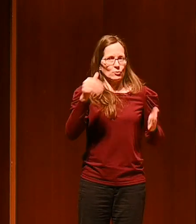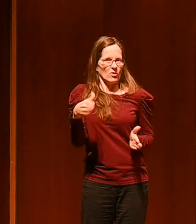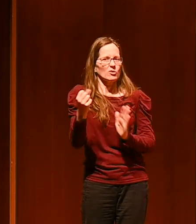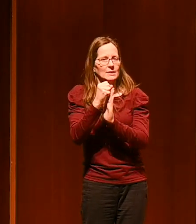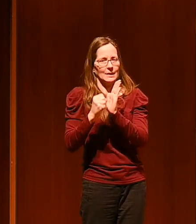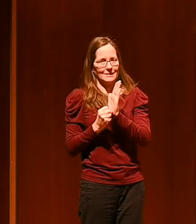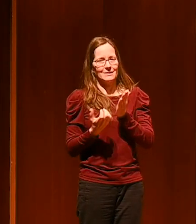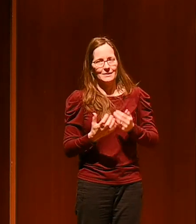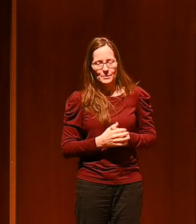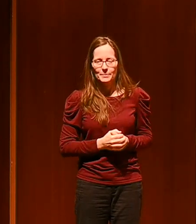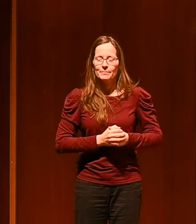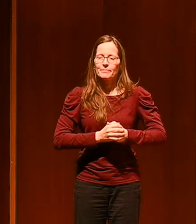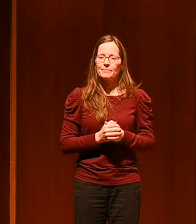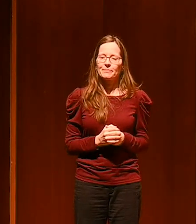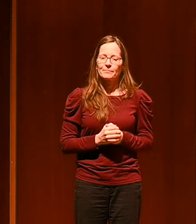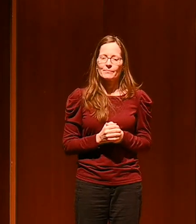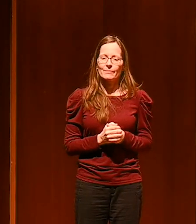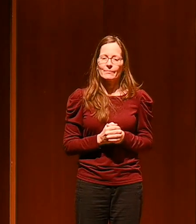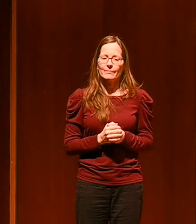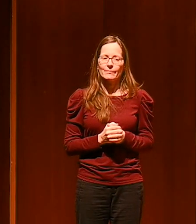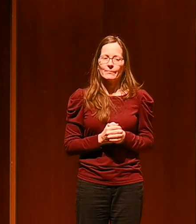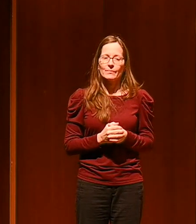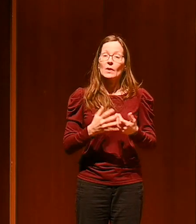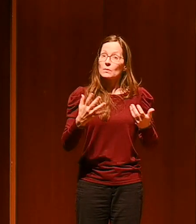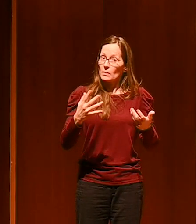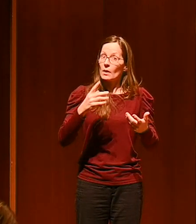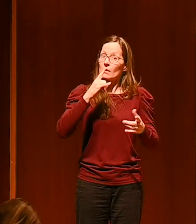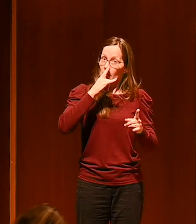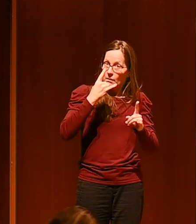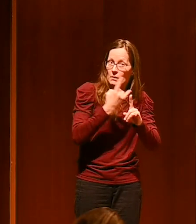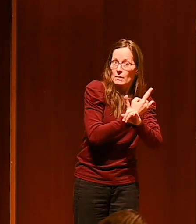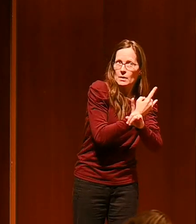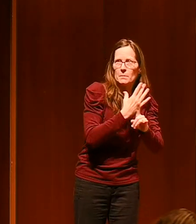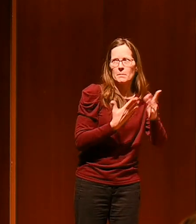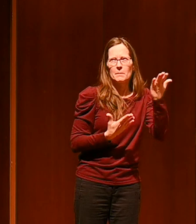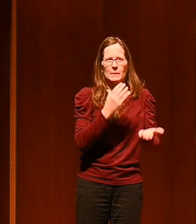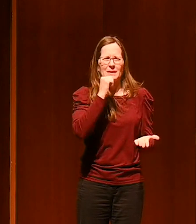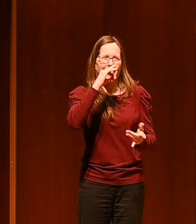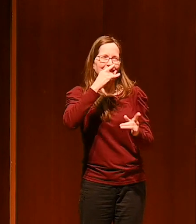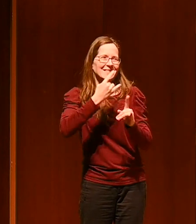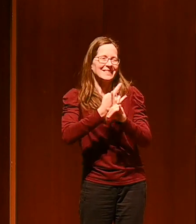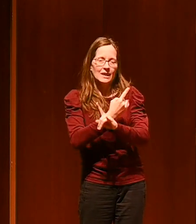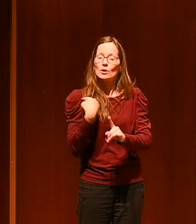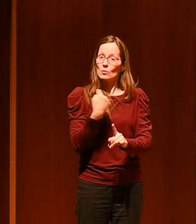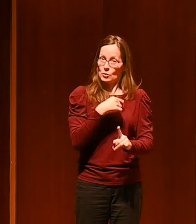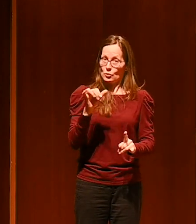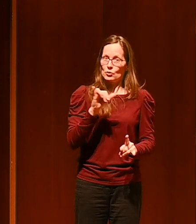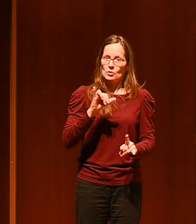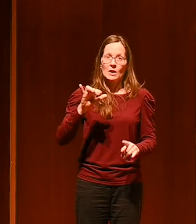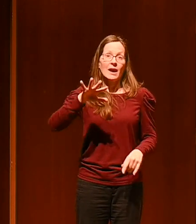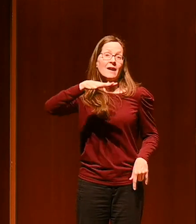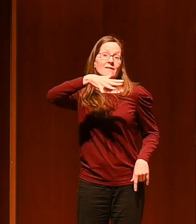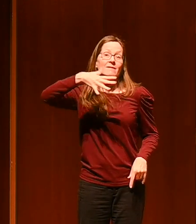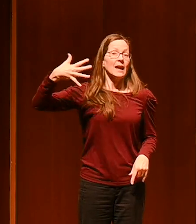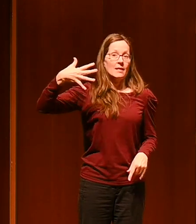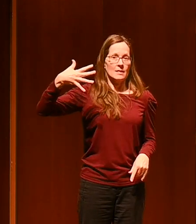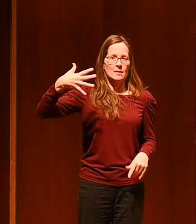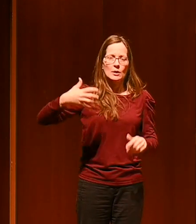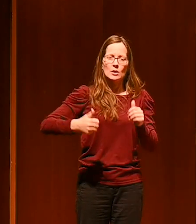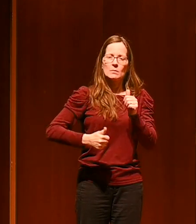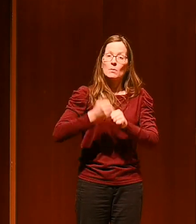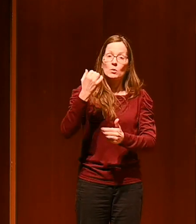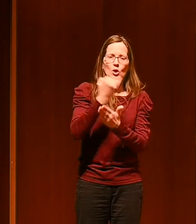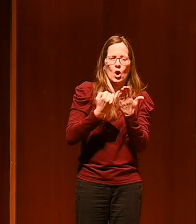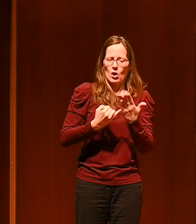Coincidentally, or maybe not coincidentally, we're also ranked as the 5th most arts vibrant state in the country.